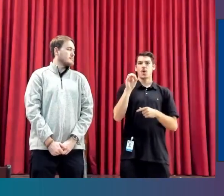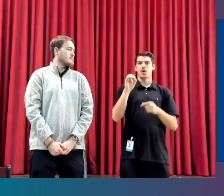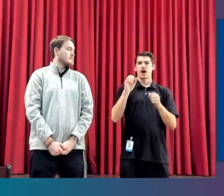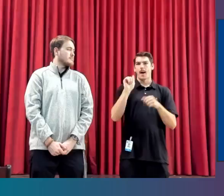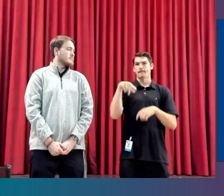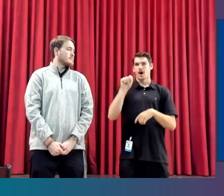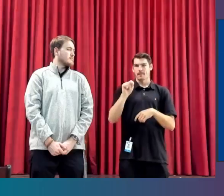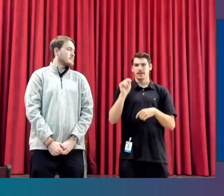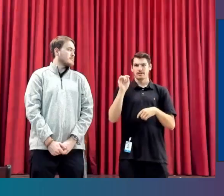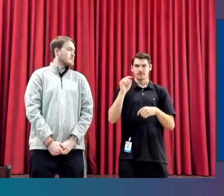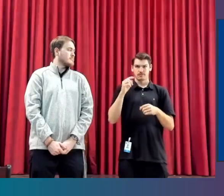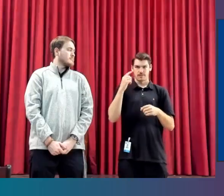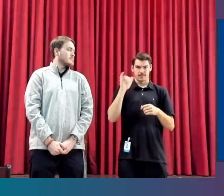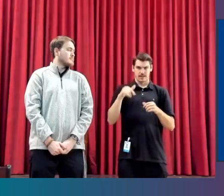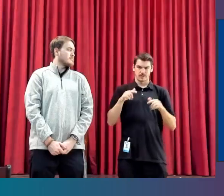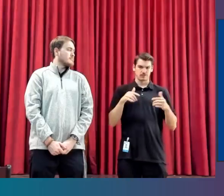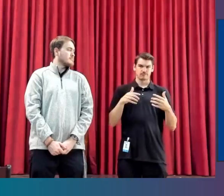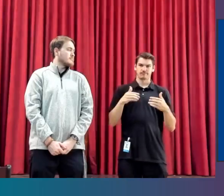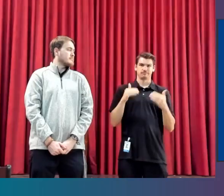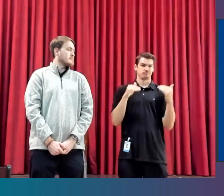live in.